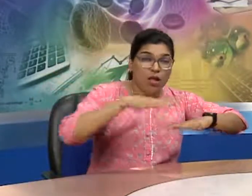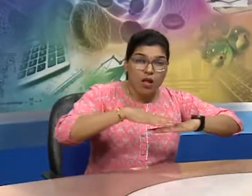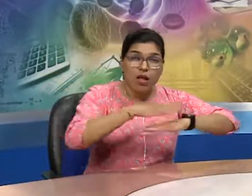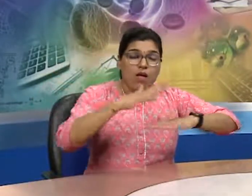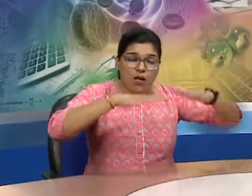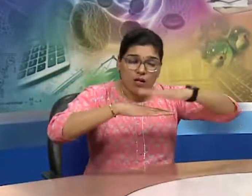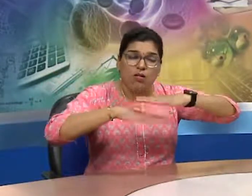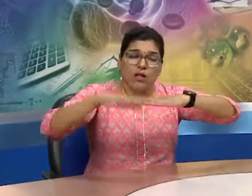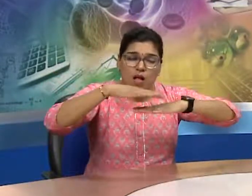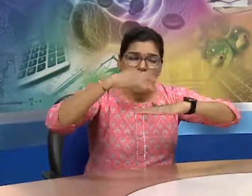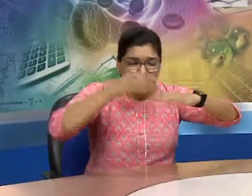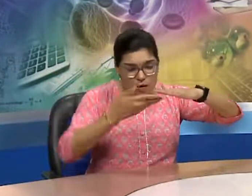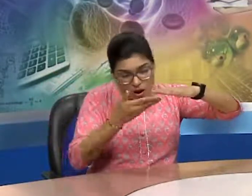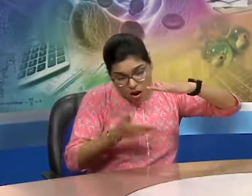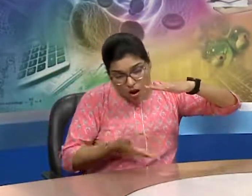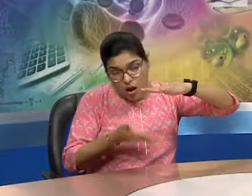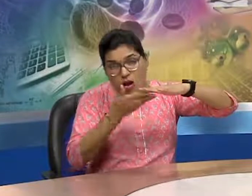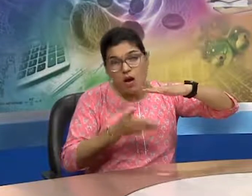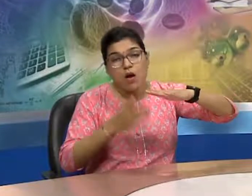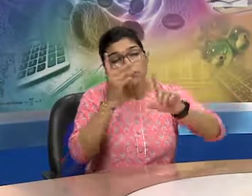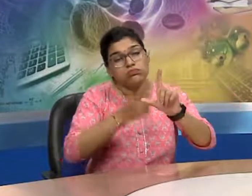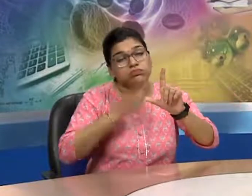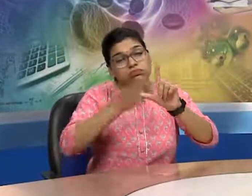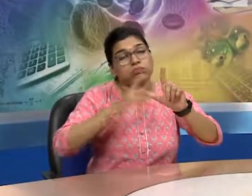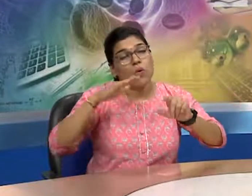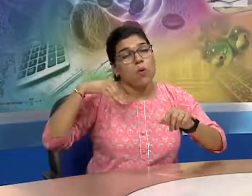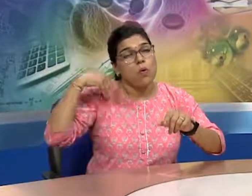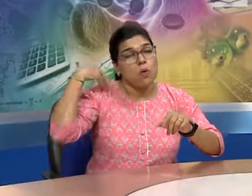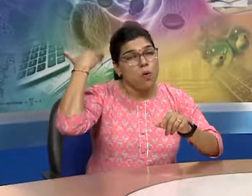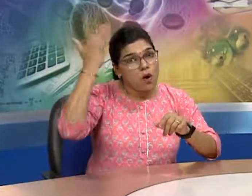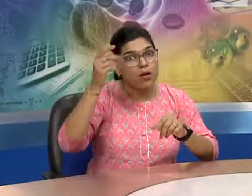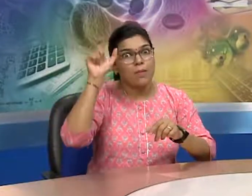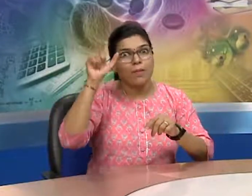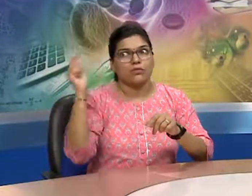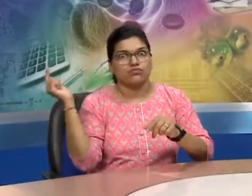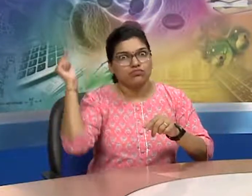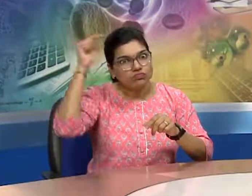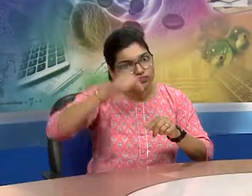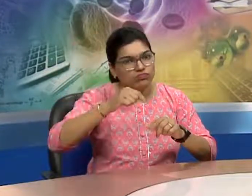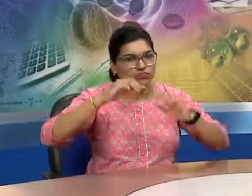and the heat of the earth which is inside the earth,